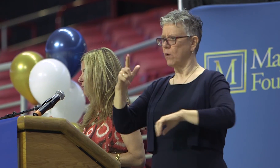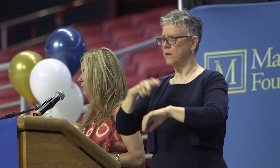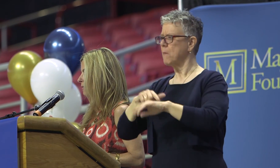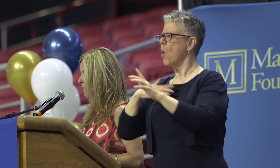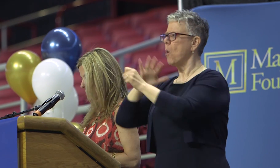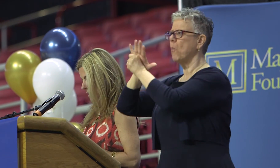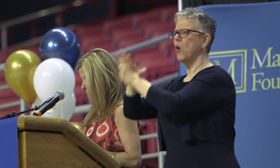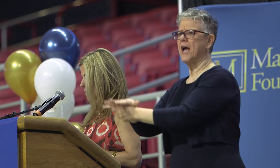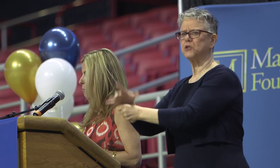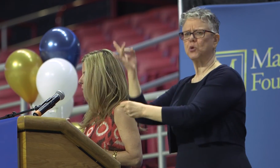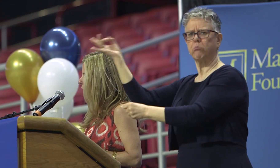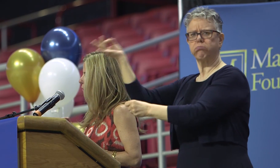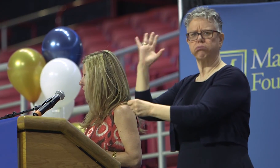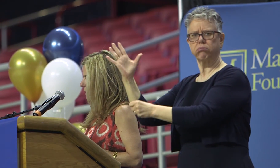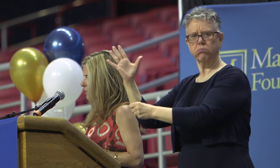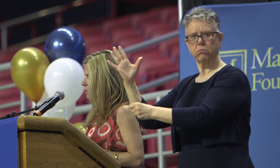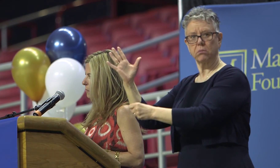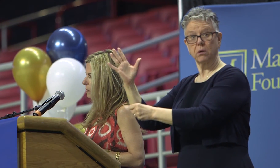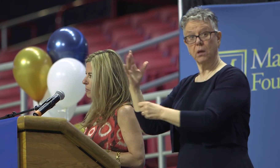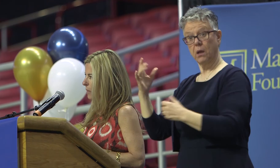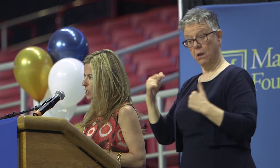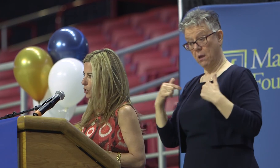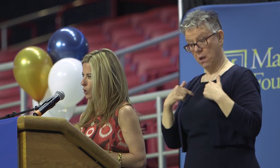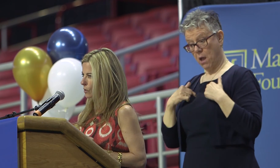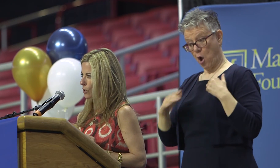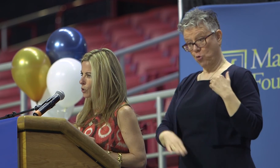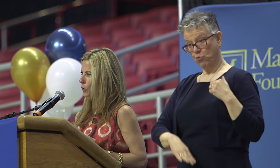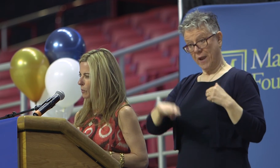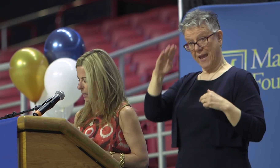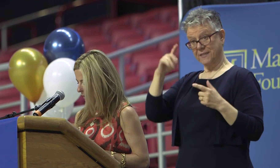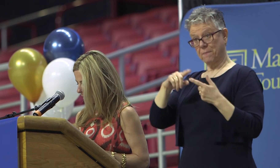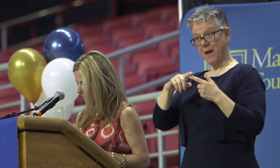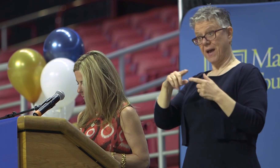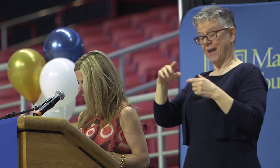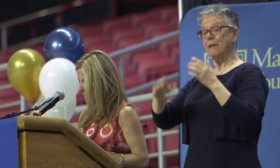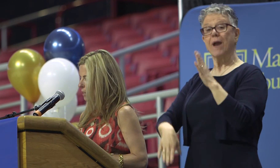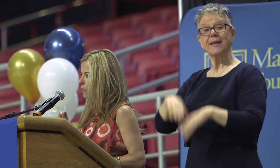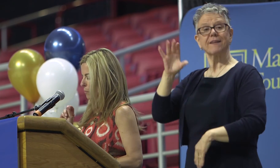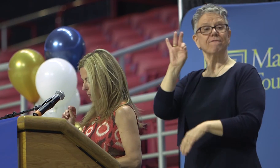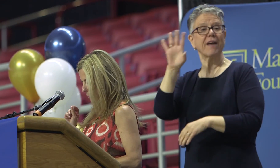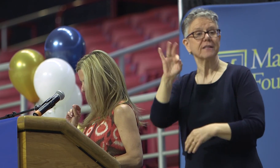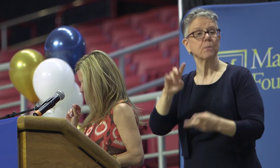overwhelming. Being raised by social media